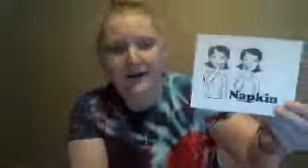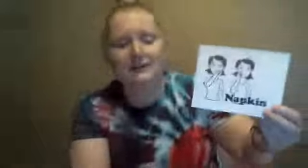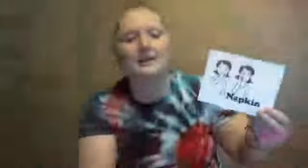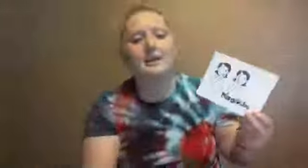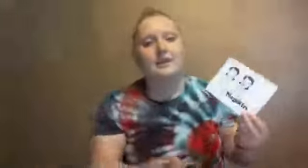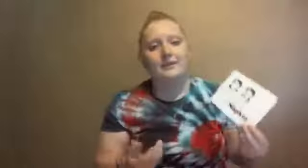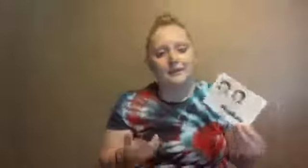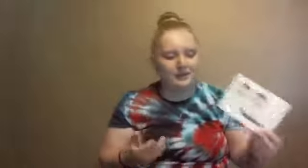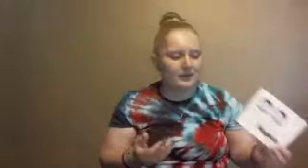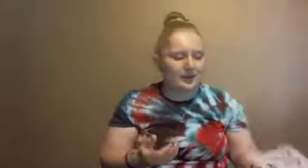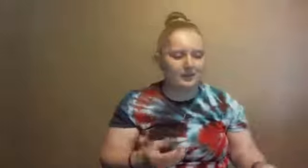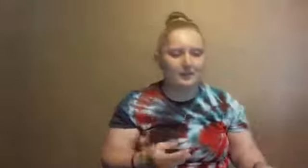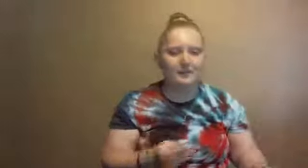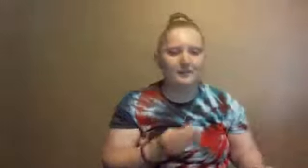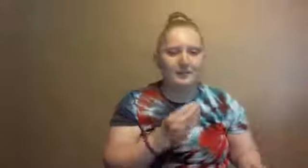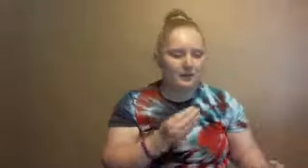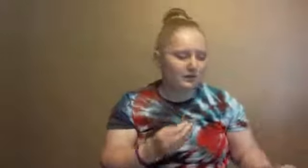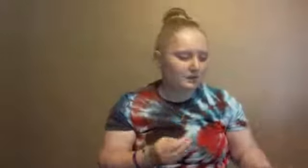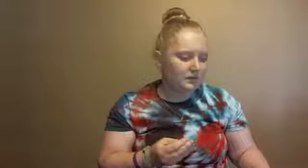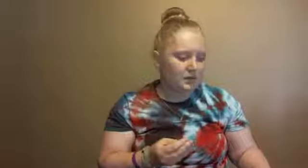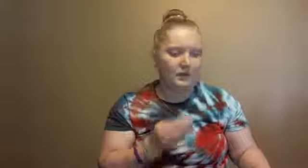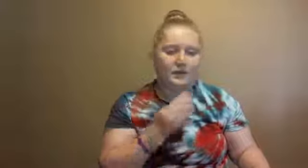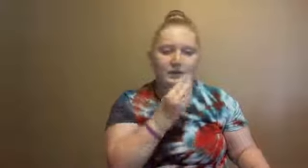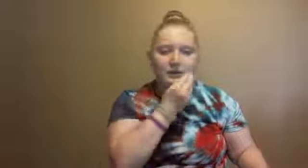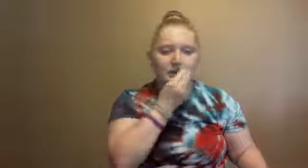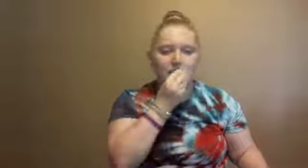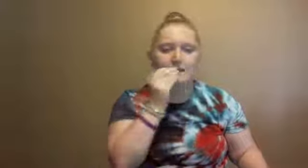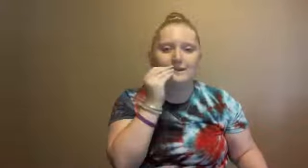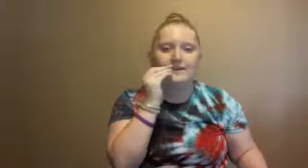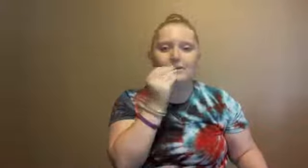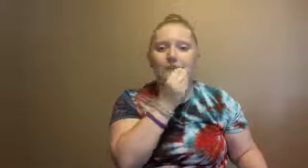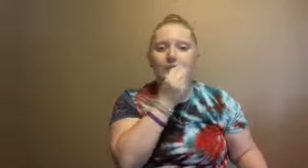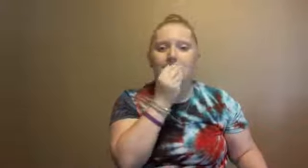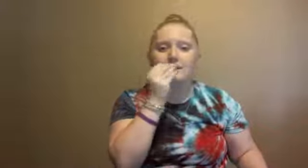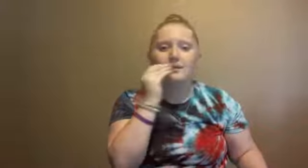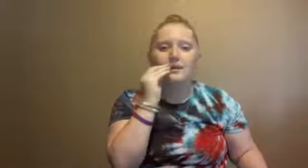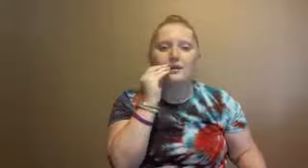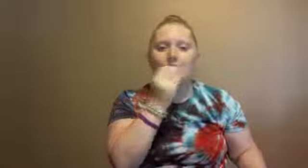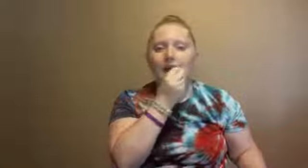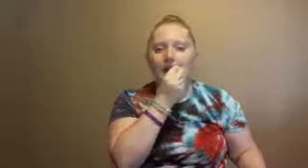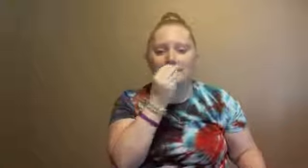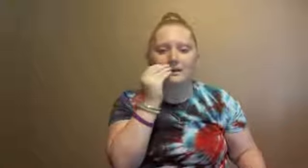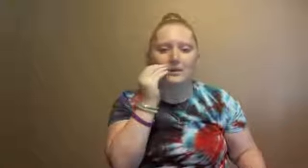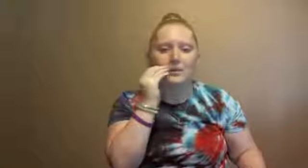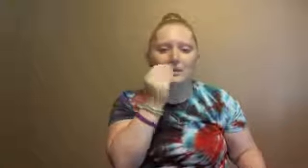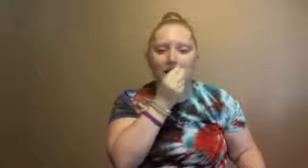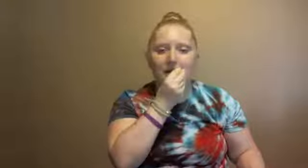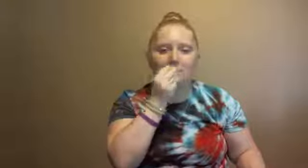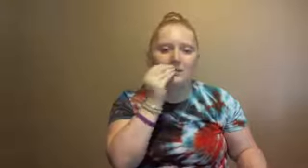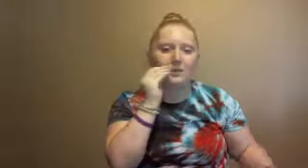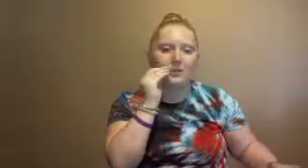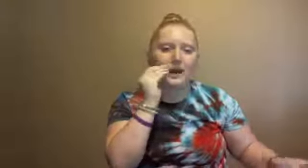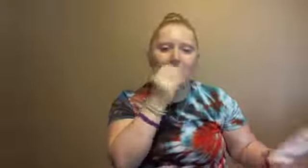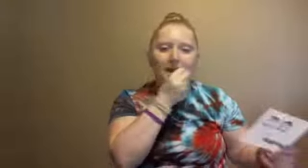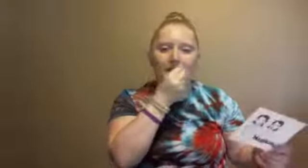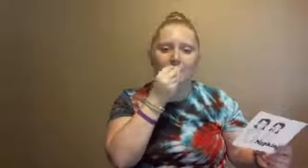have to clean our face with a napkin. So what you're going to do is you're just going to act like you're wiping around or patting around